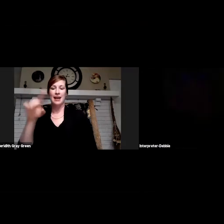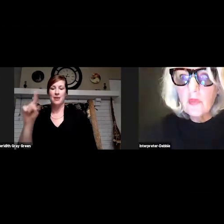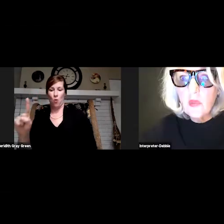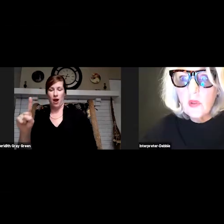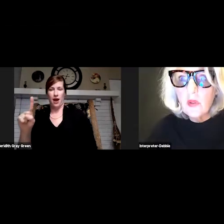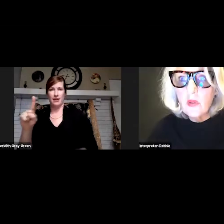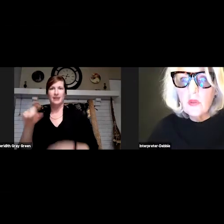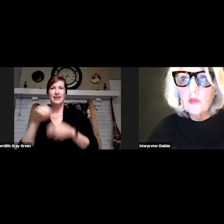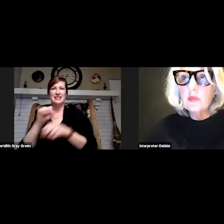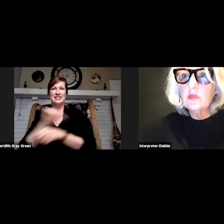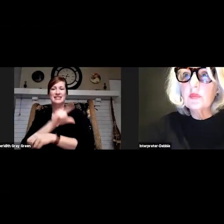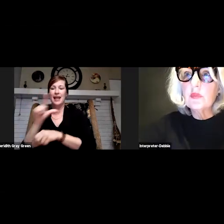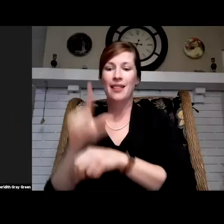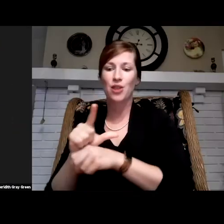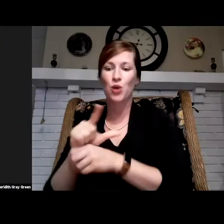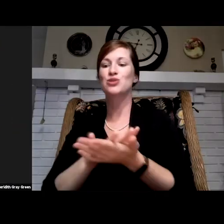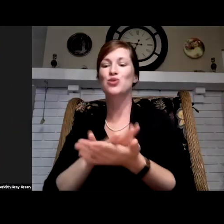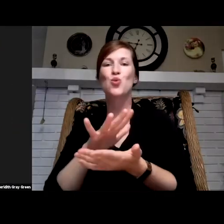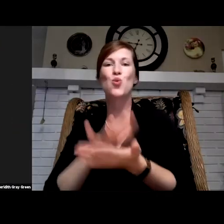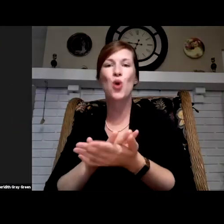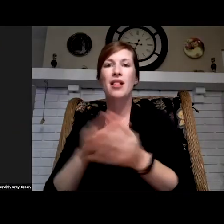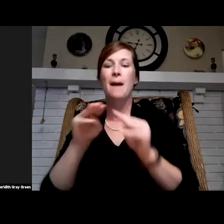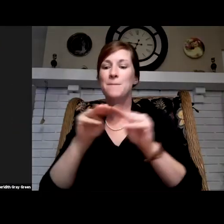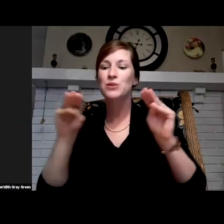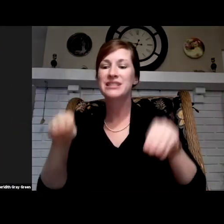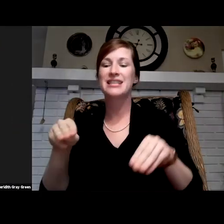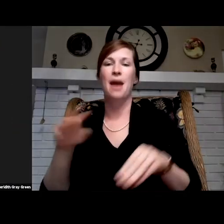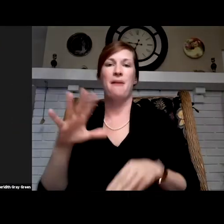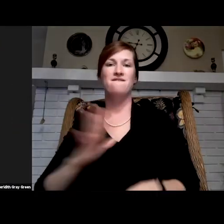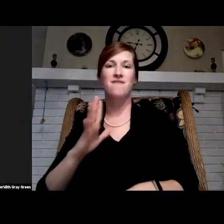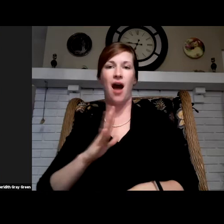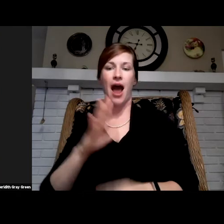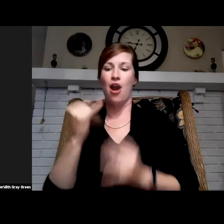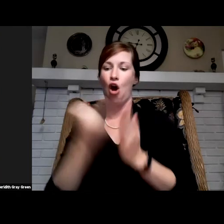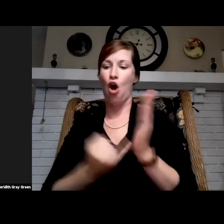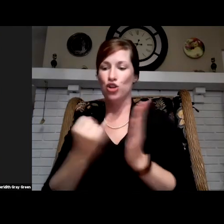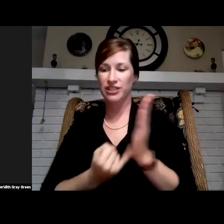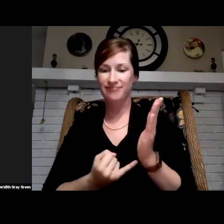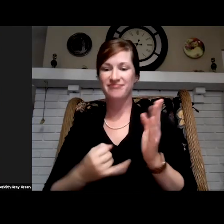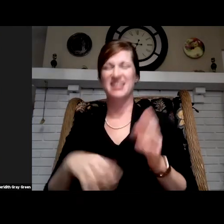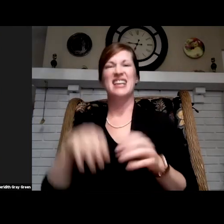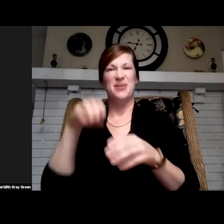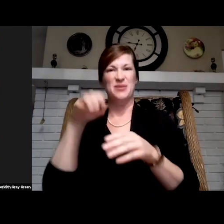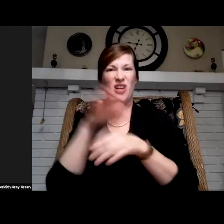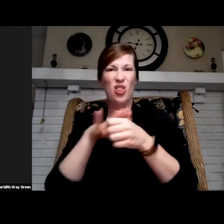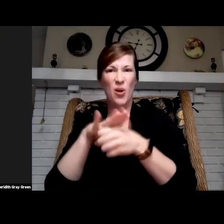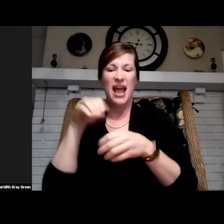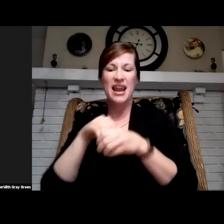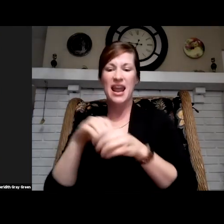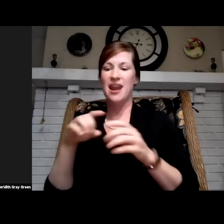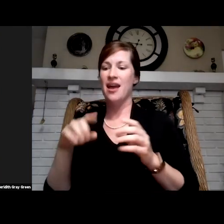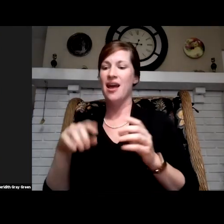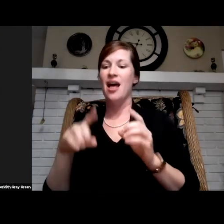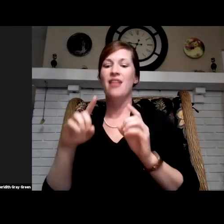This museum was founded in 1881 as the St. Louis School and Museum of Fine